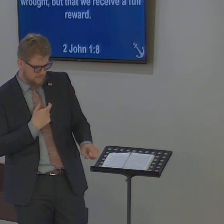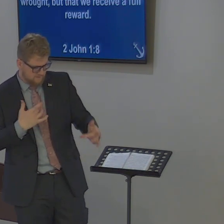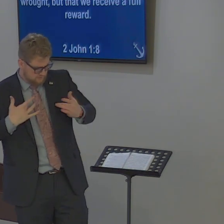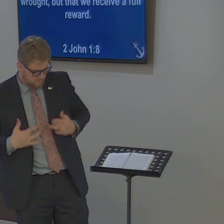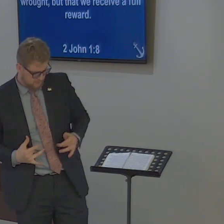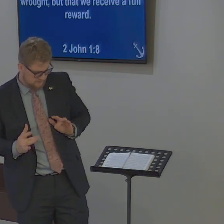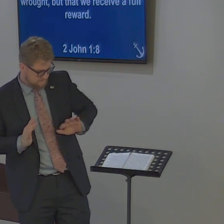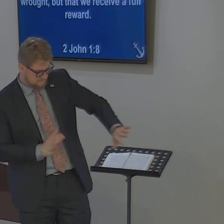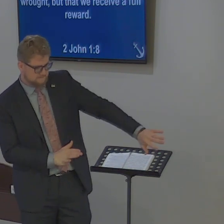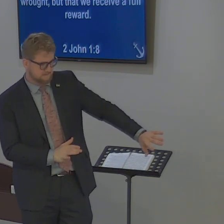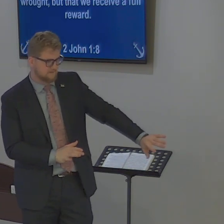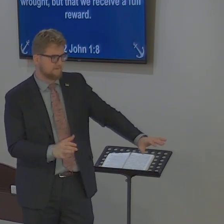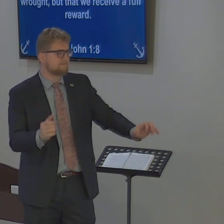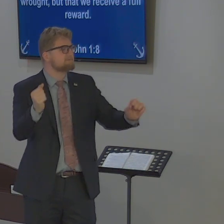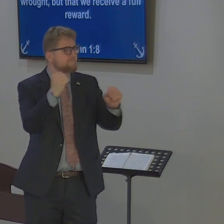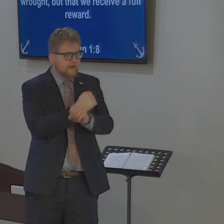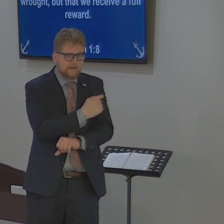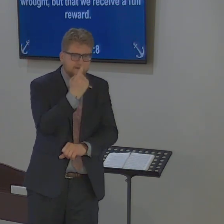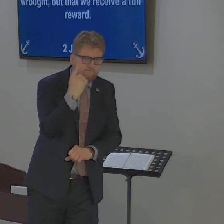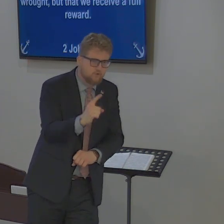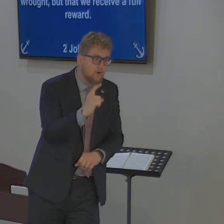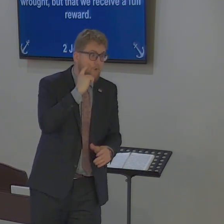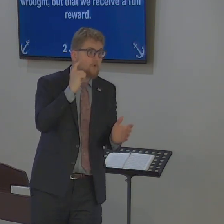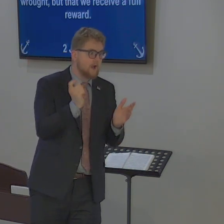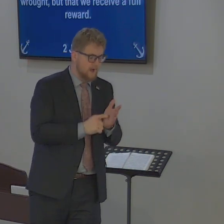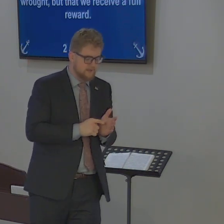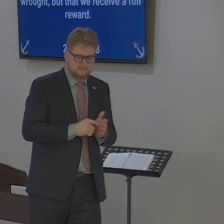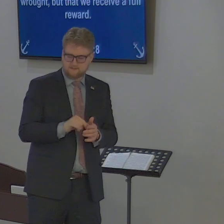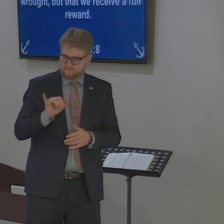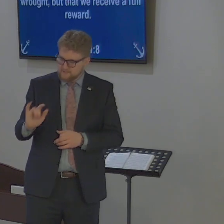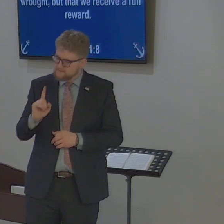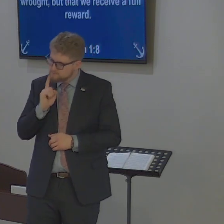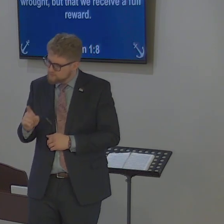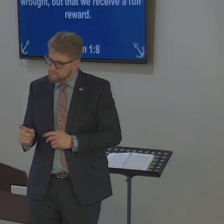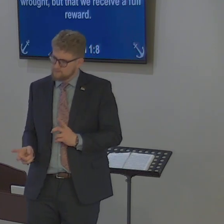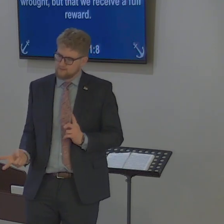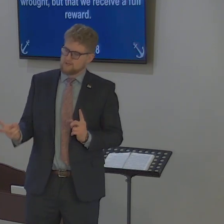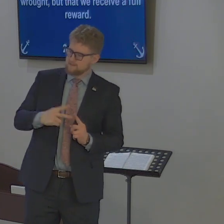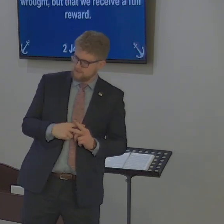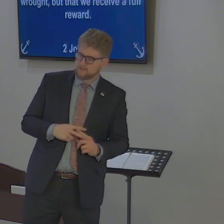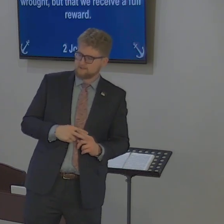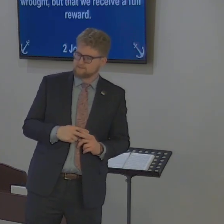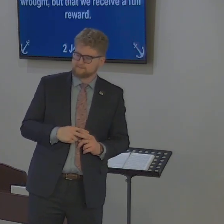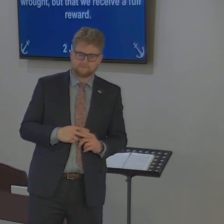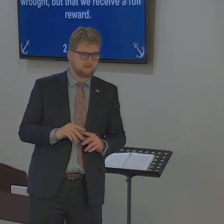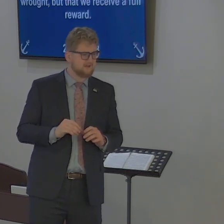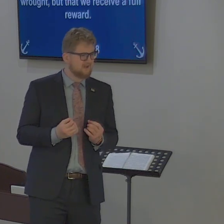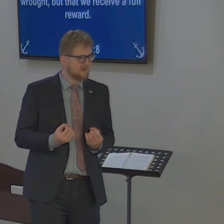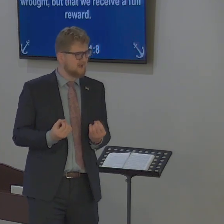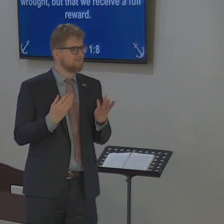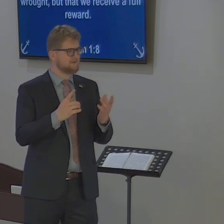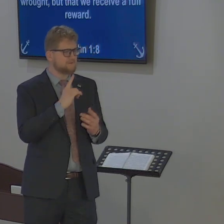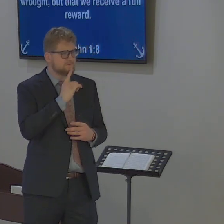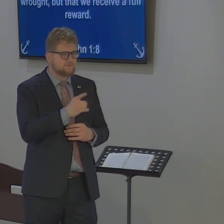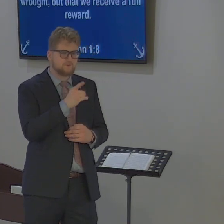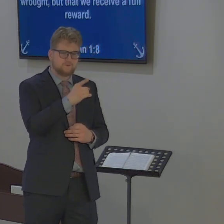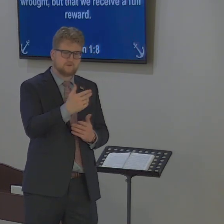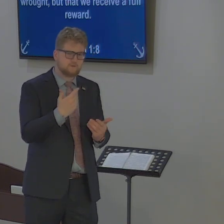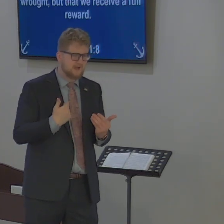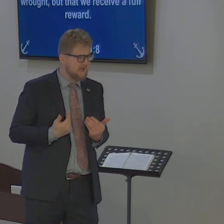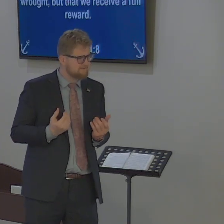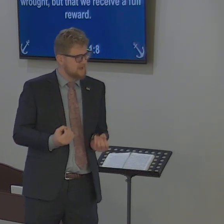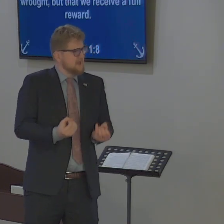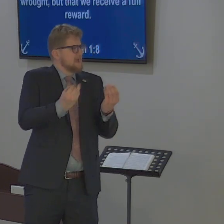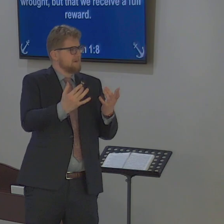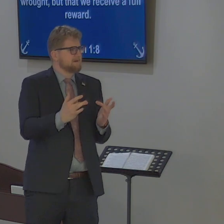is fighting for, recognizing, and applying truth to our life. How much of truth do you have? How much of the